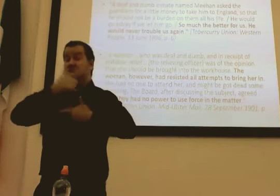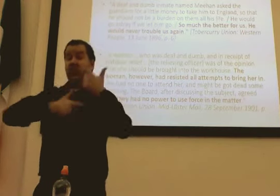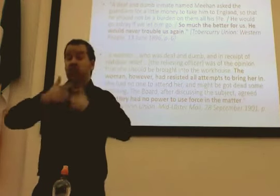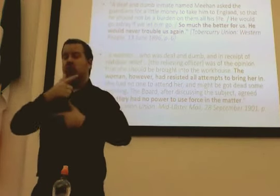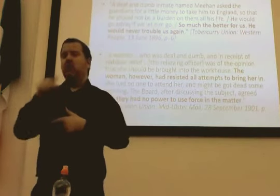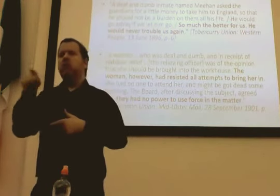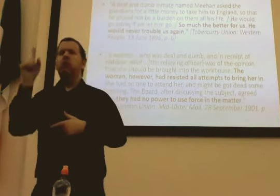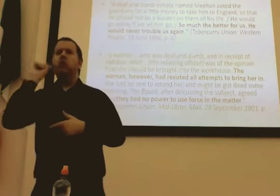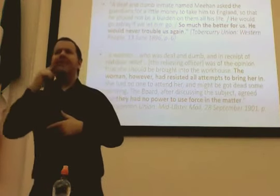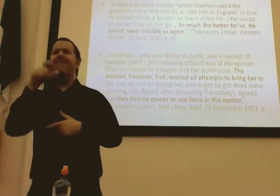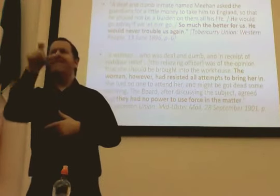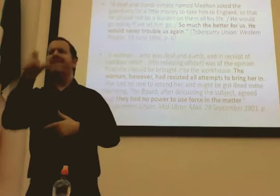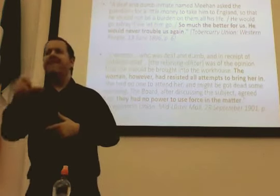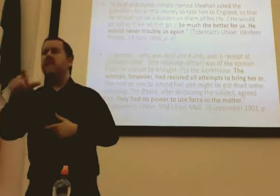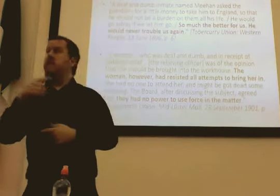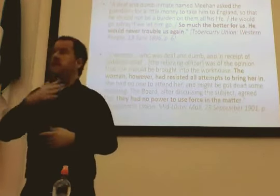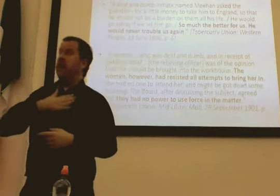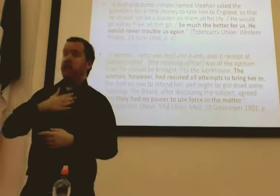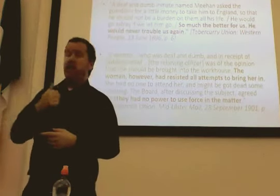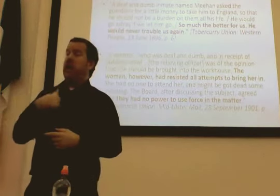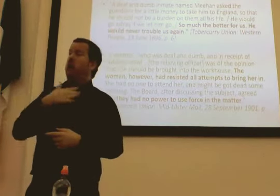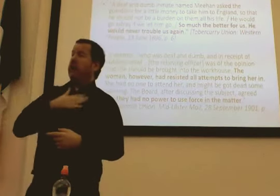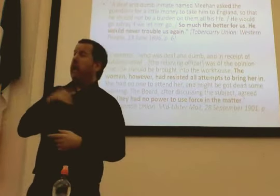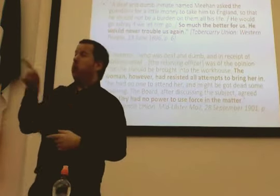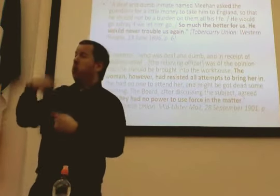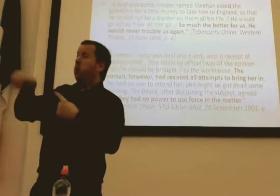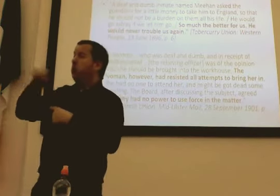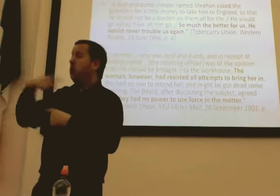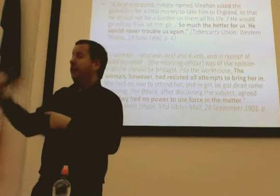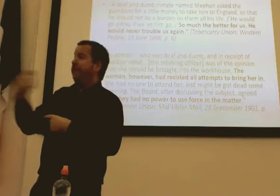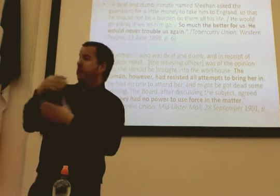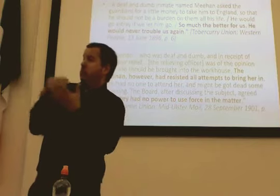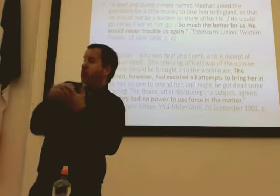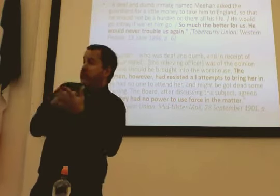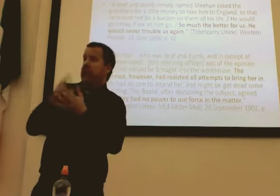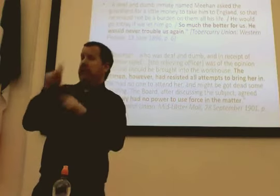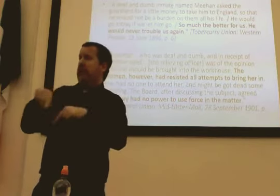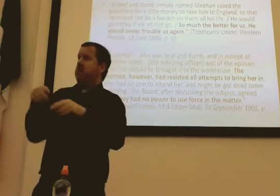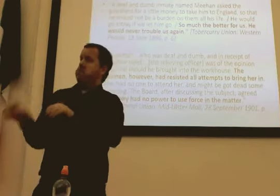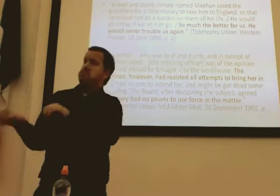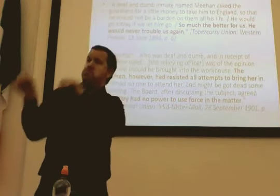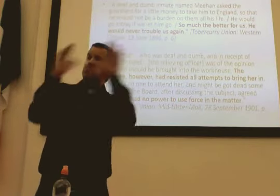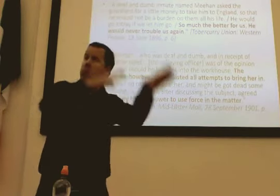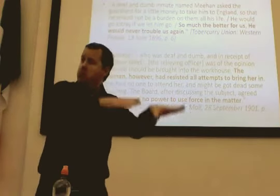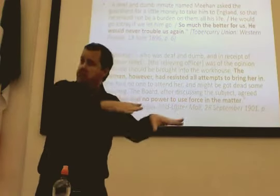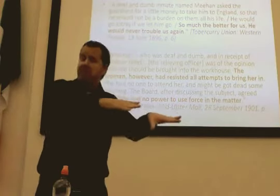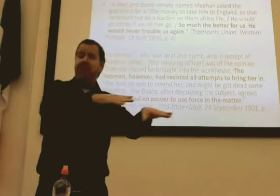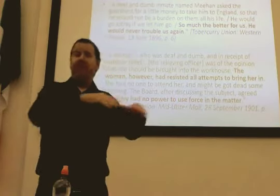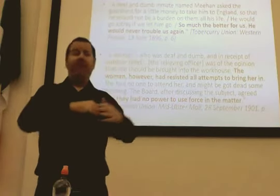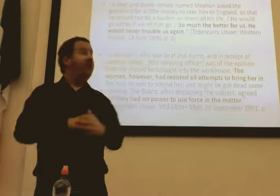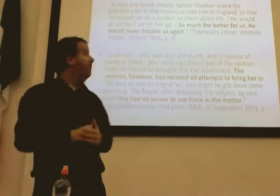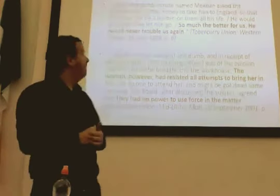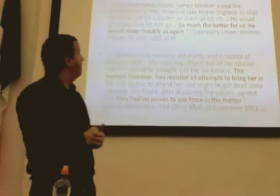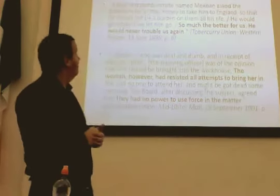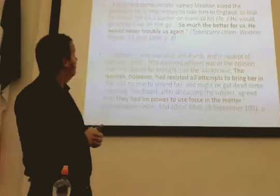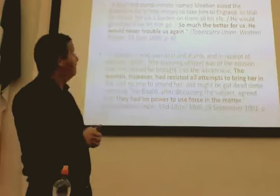from the Board of Guardians meeting. They were discussing about one deaf person who said, I would like you to give me money so I can move.